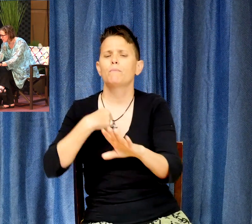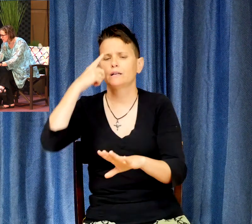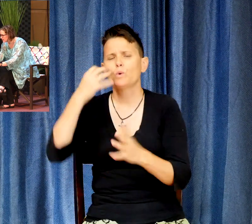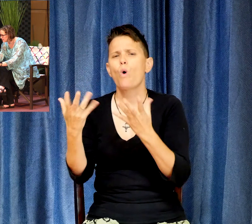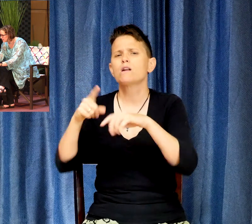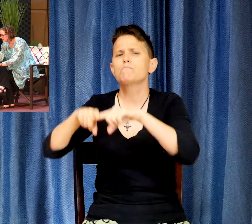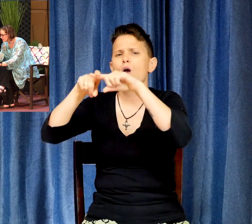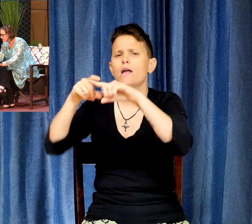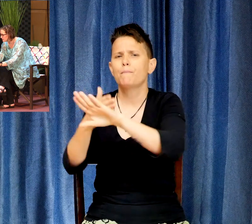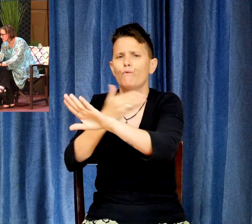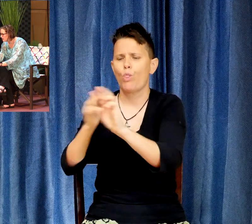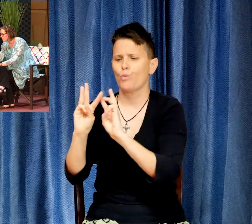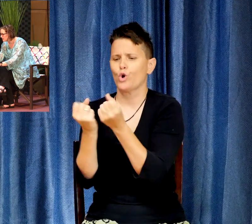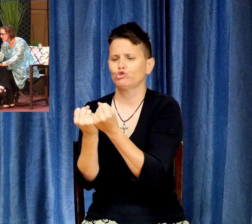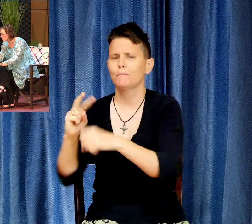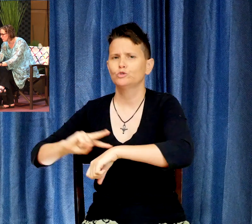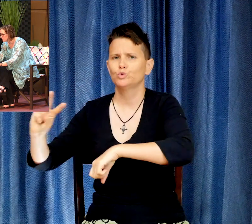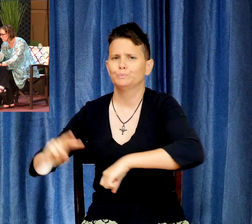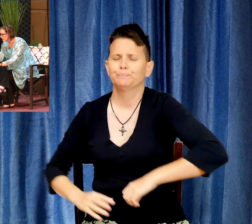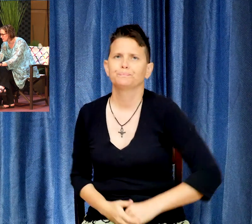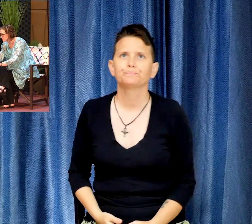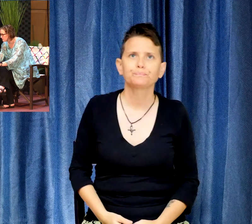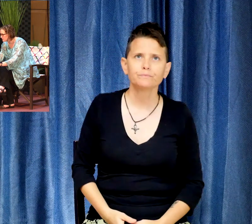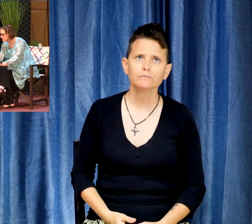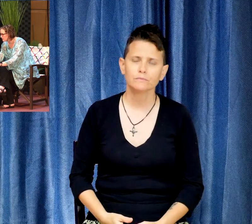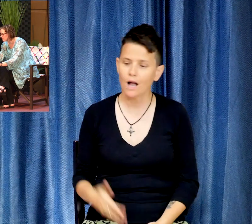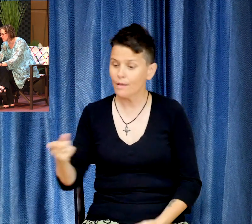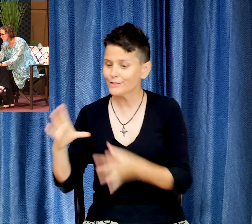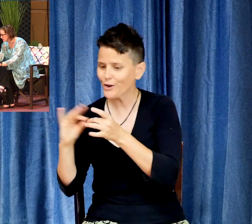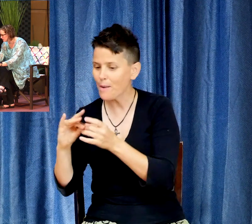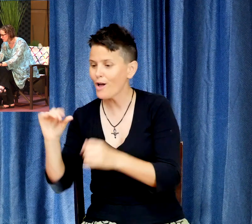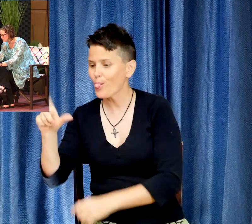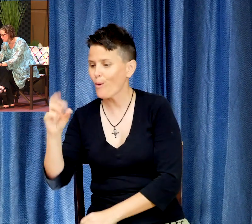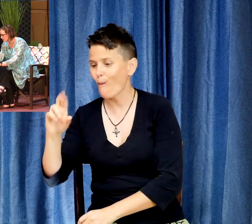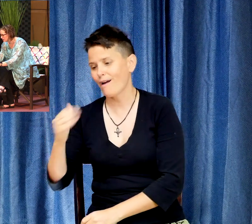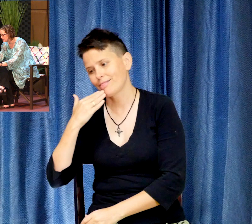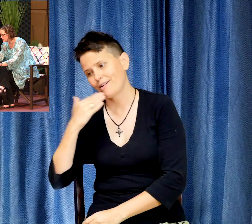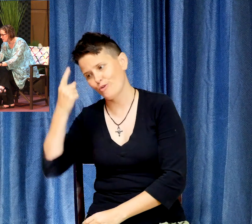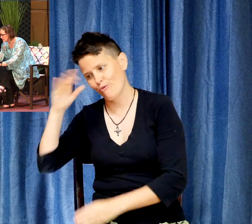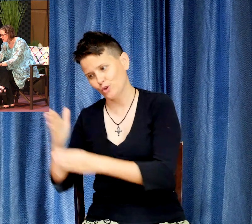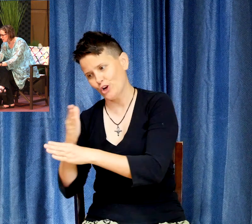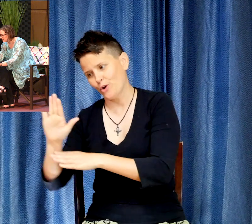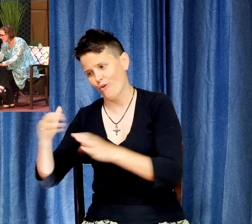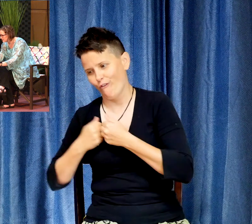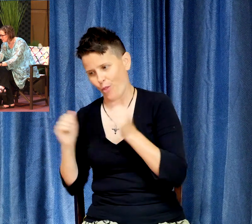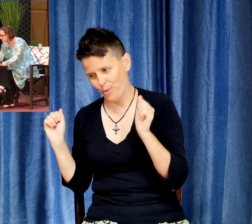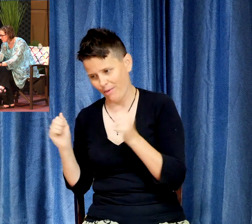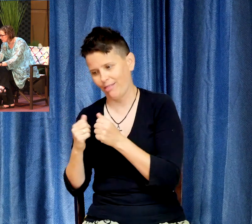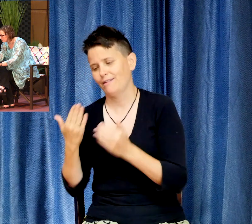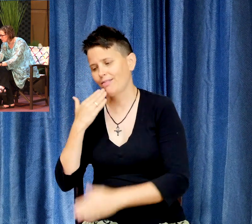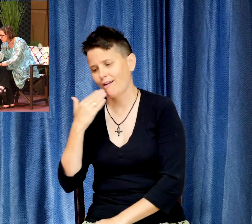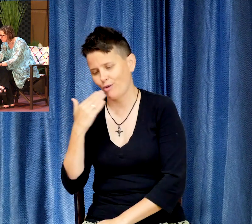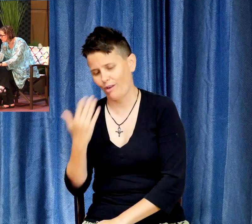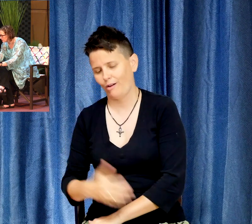got just a comment. Thank you, Laura, for blessing us with sharing your vulnerability as well. And let's see if